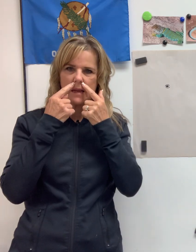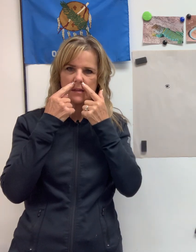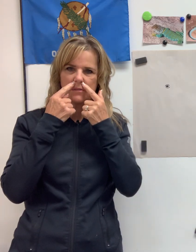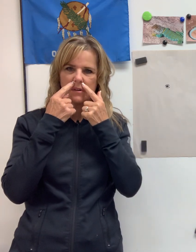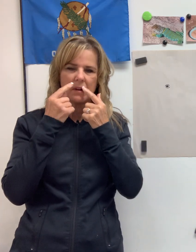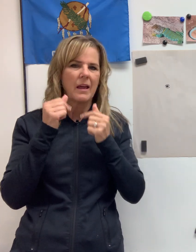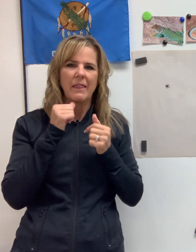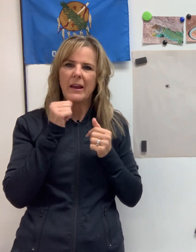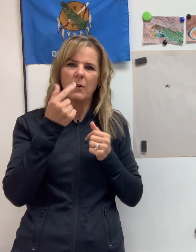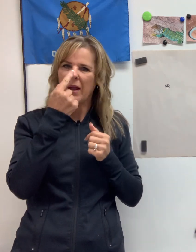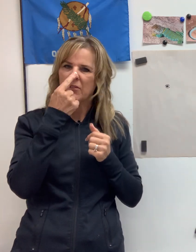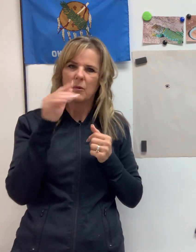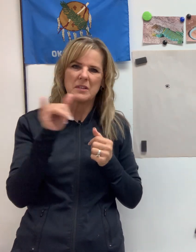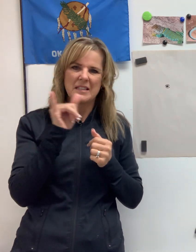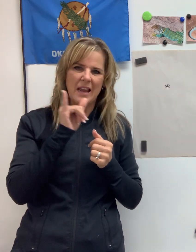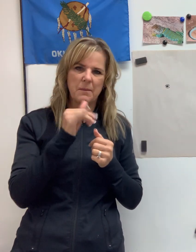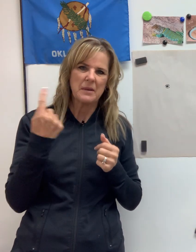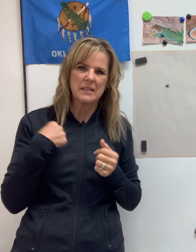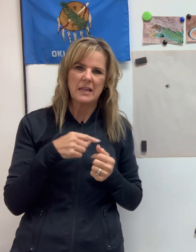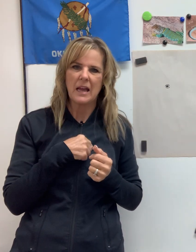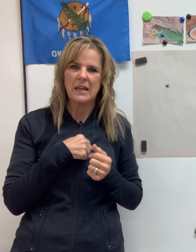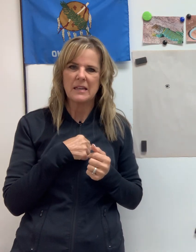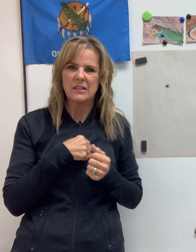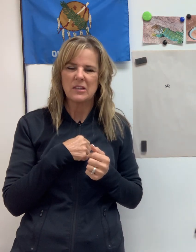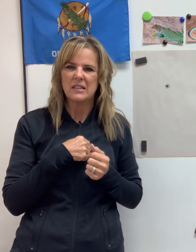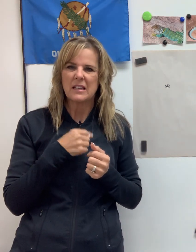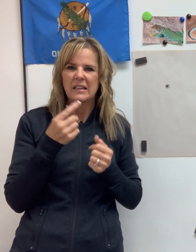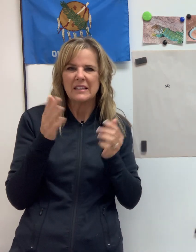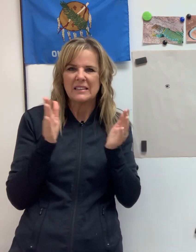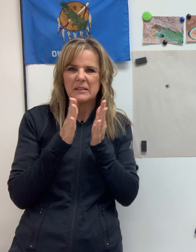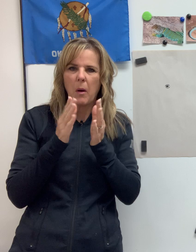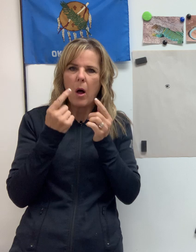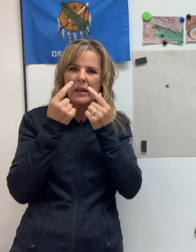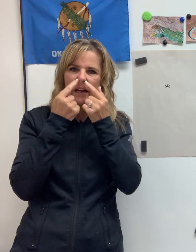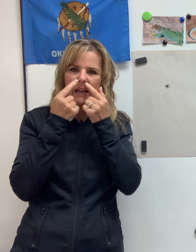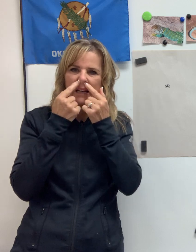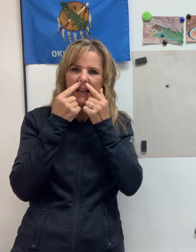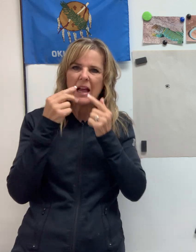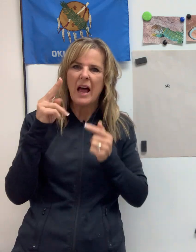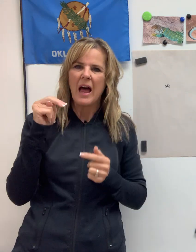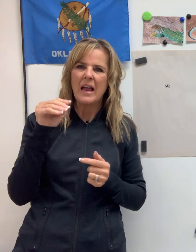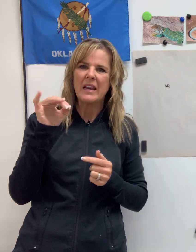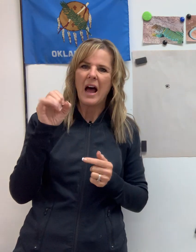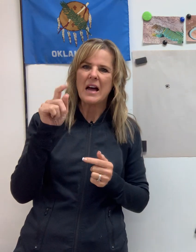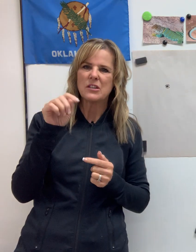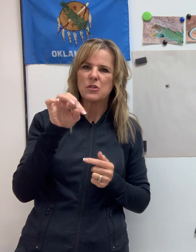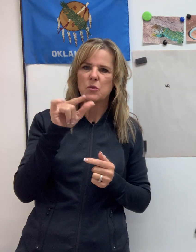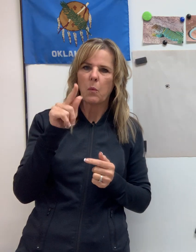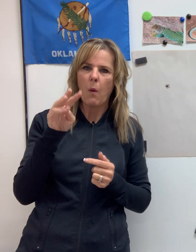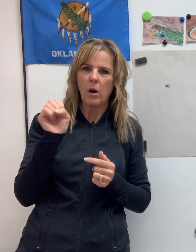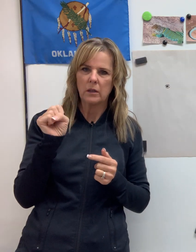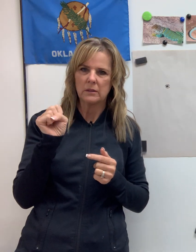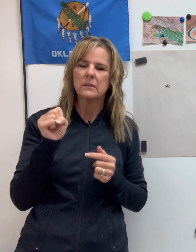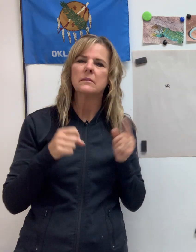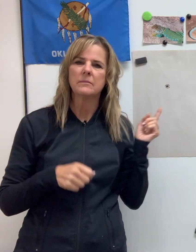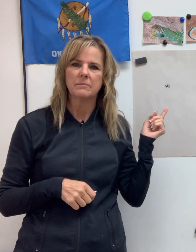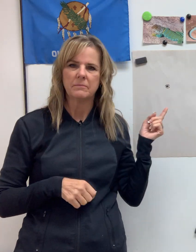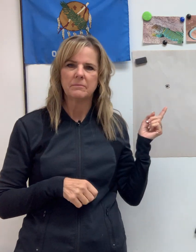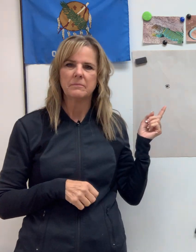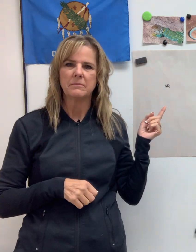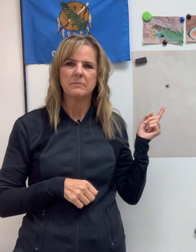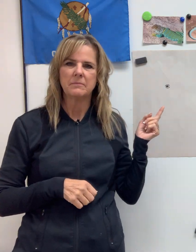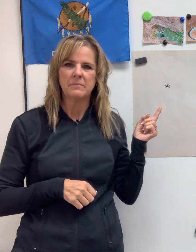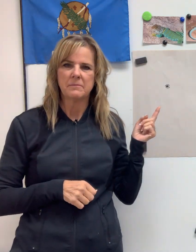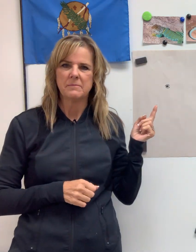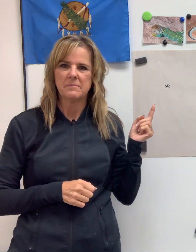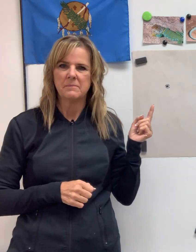course, don't have noses like we do. They just have, the little nostrils stuck inside their head. So I'm gonna look at the eye and I'm gonna go over